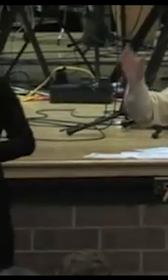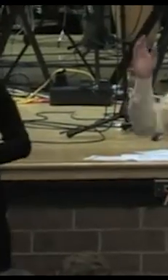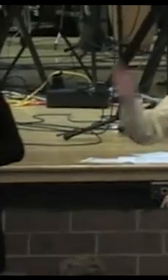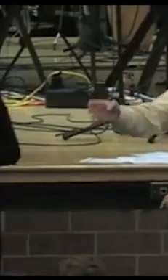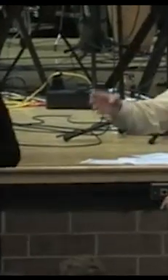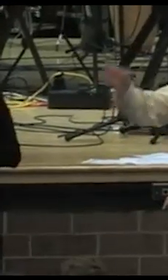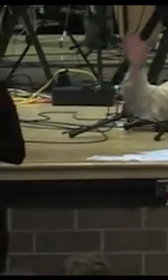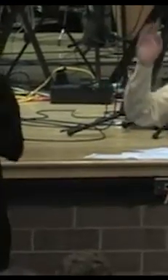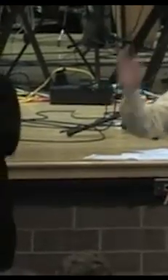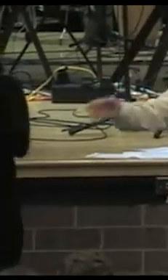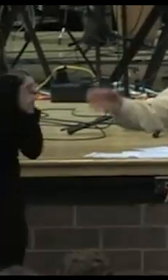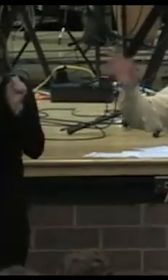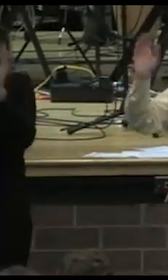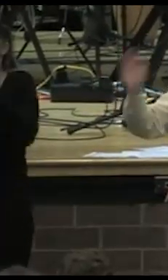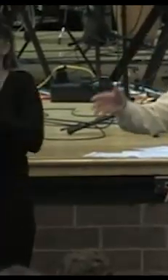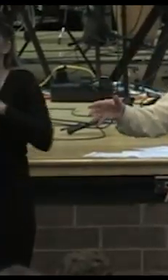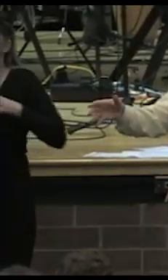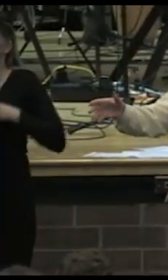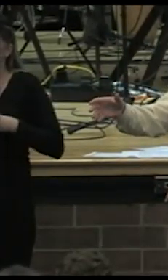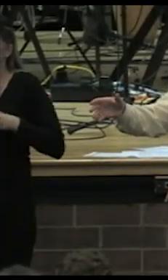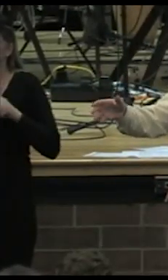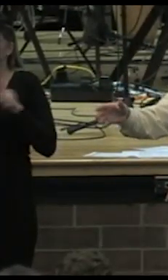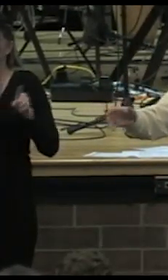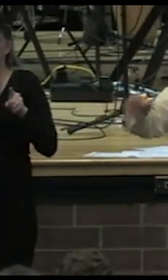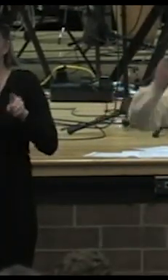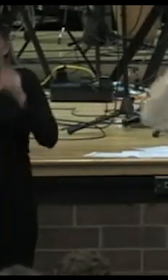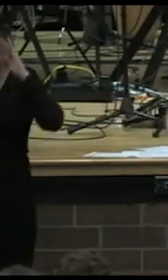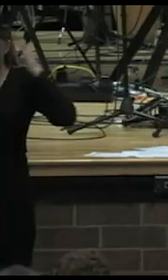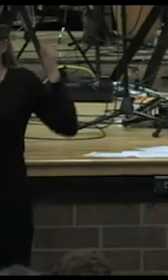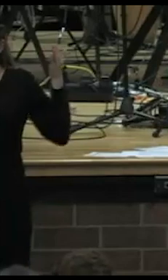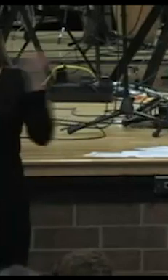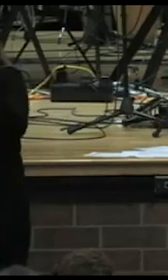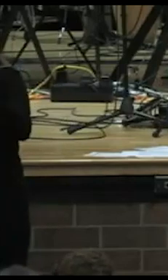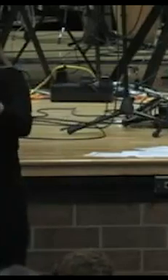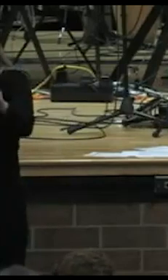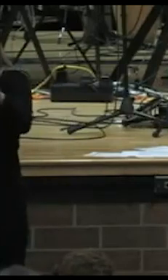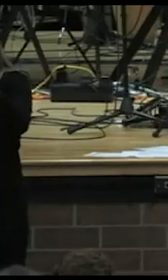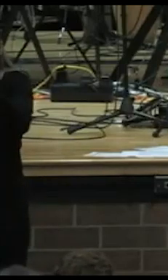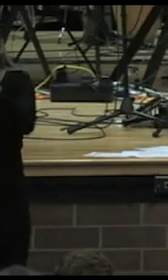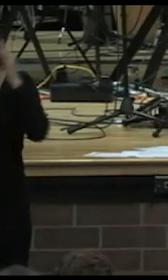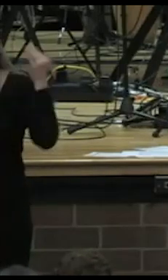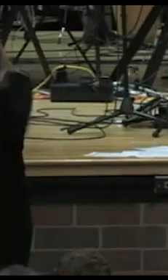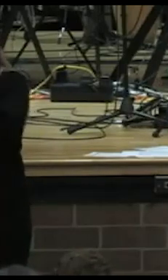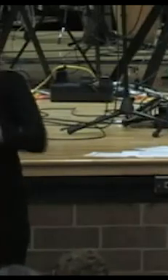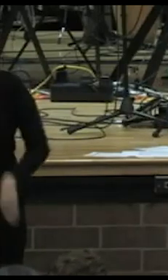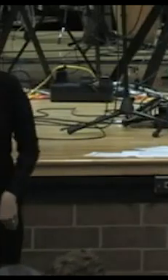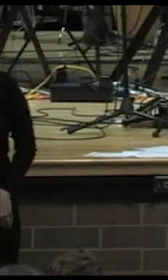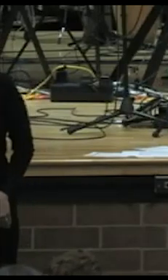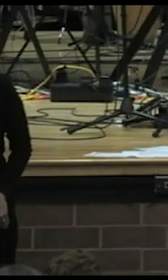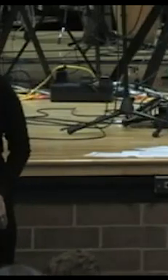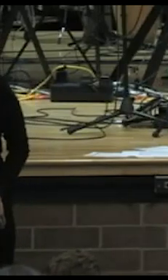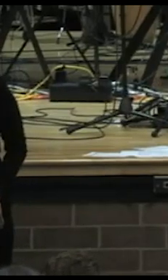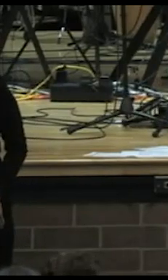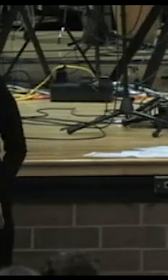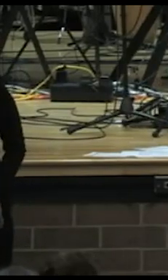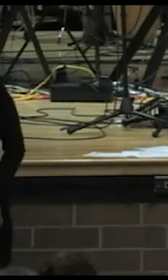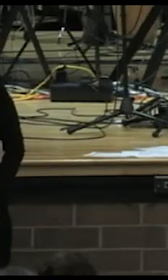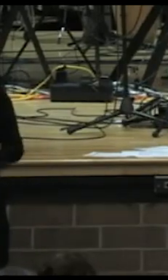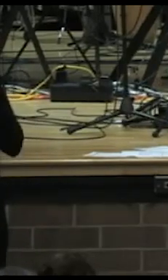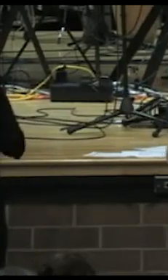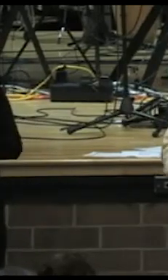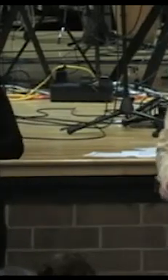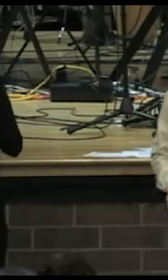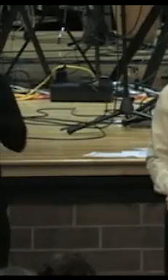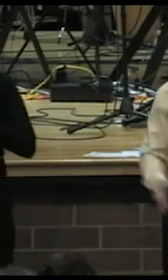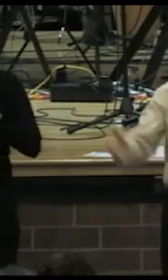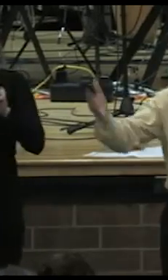but are you unified with Jesus as a single person? Are your will and your desires Jesus' will and Jesus'